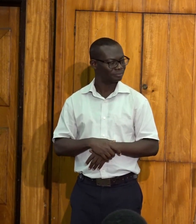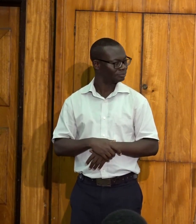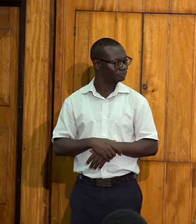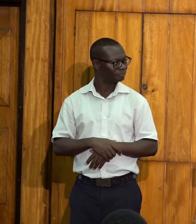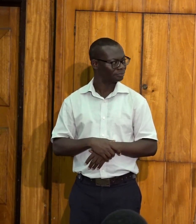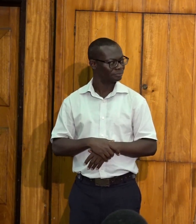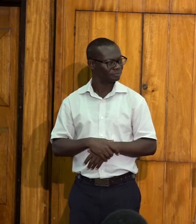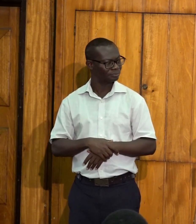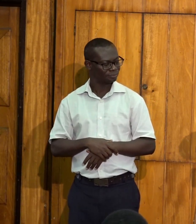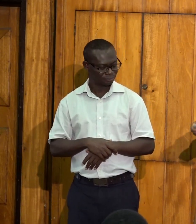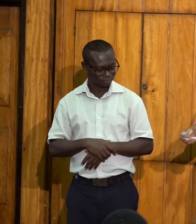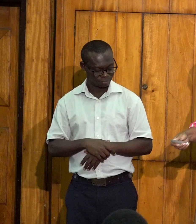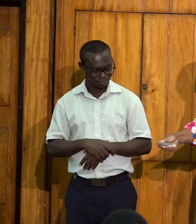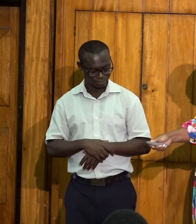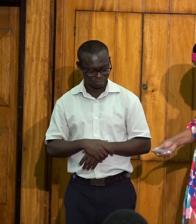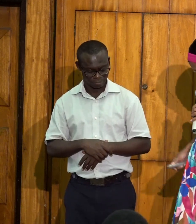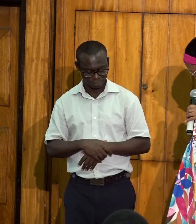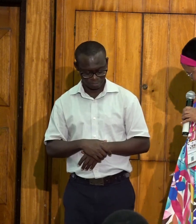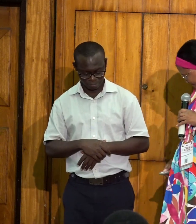yeah.